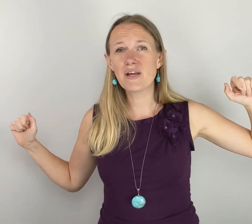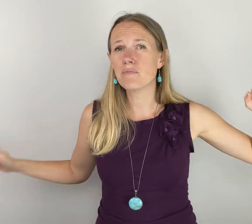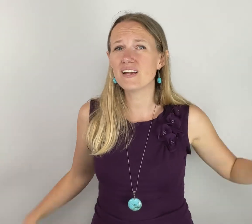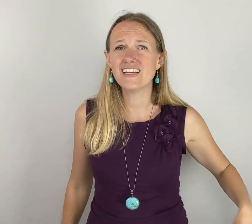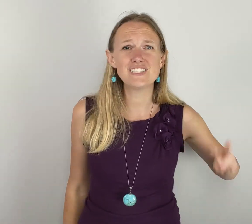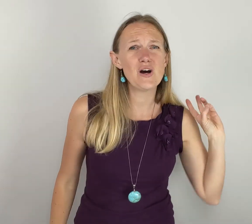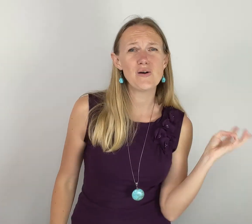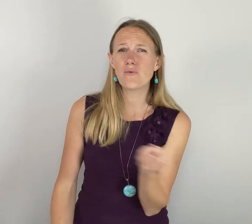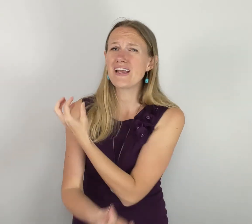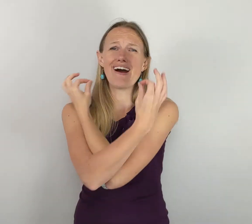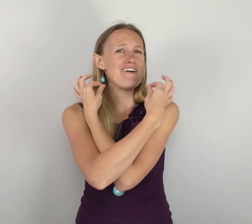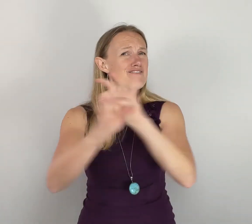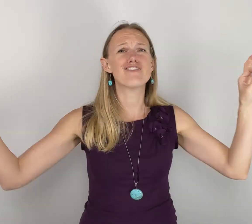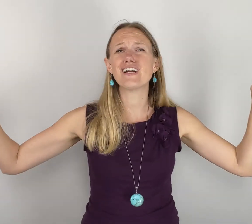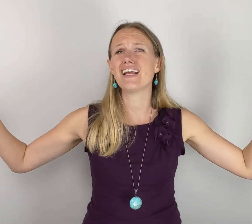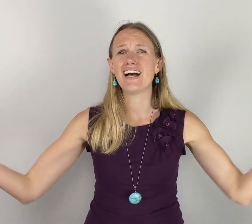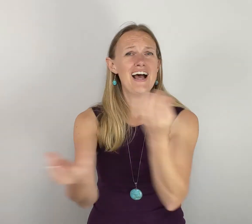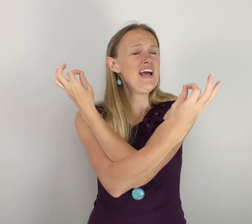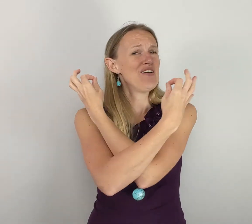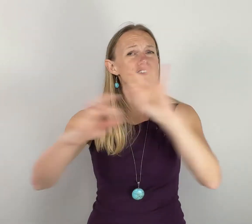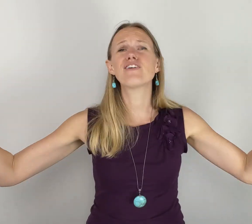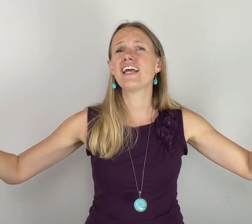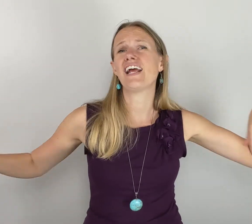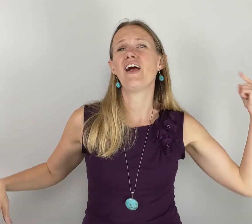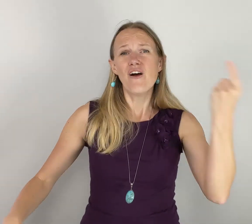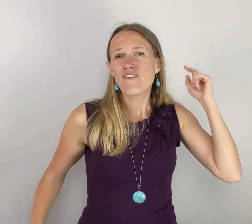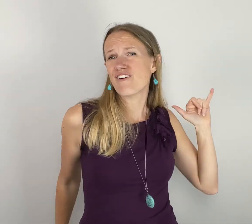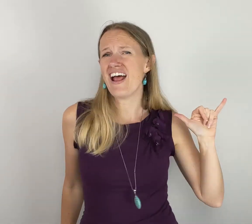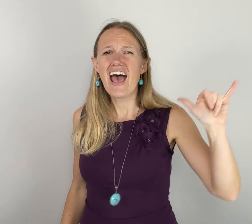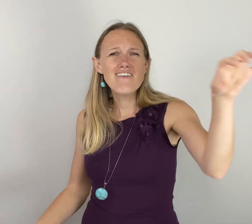great bridge. Oh, we are free. Free.